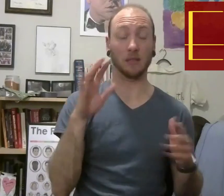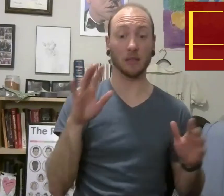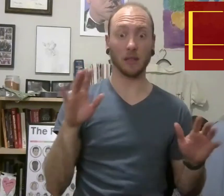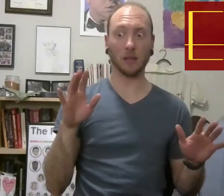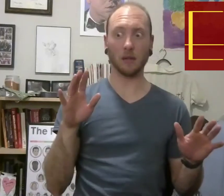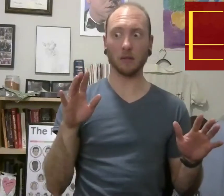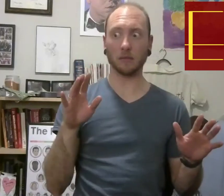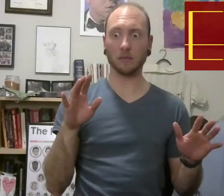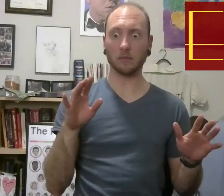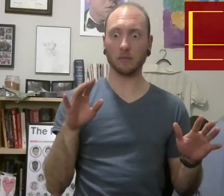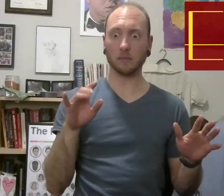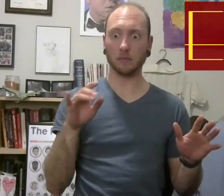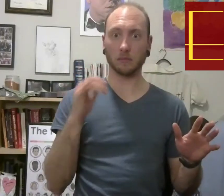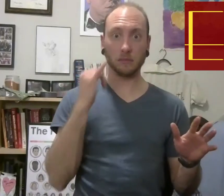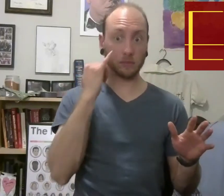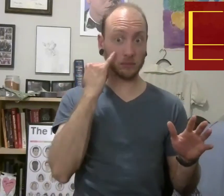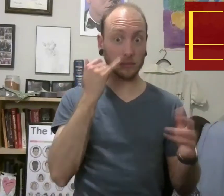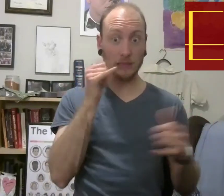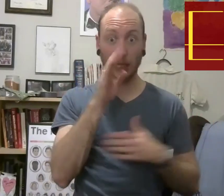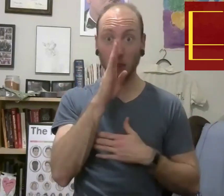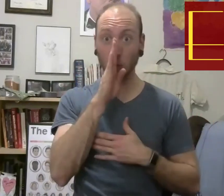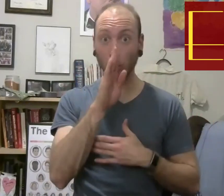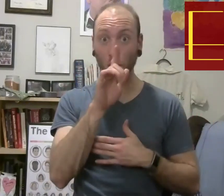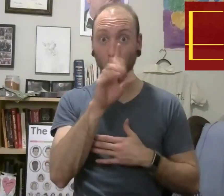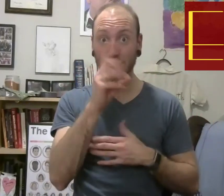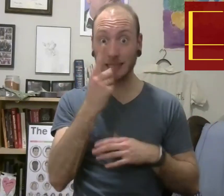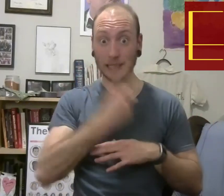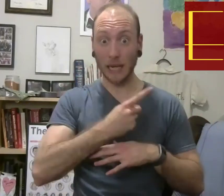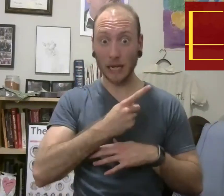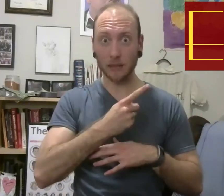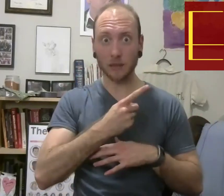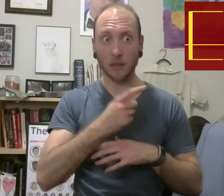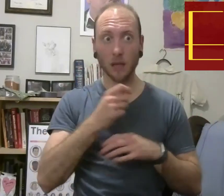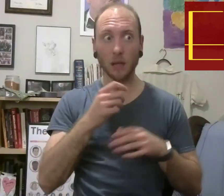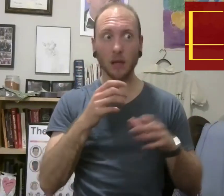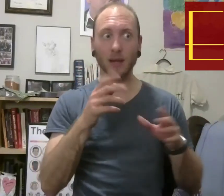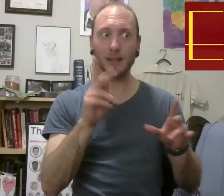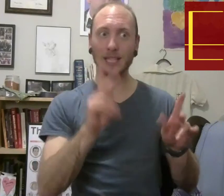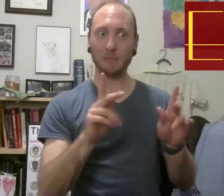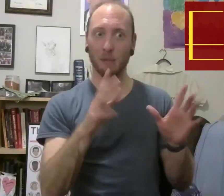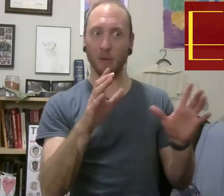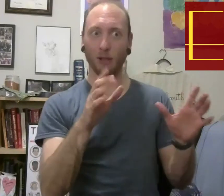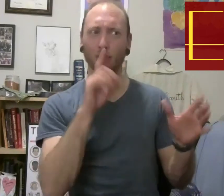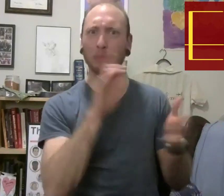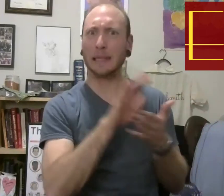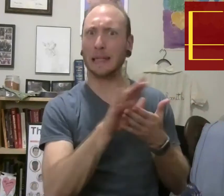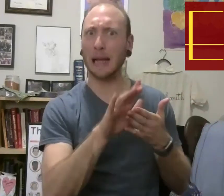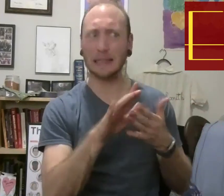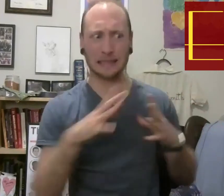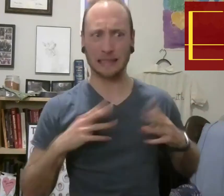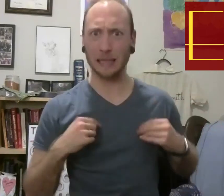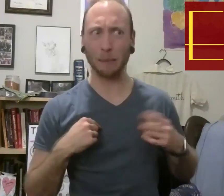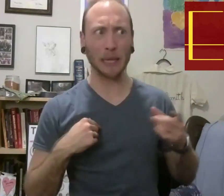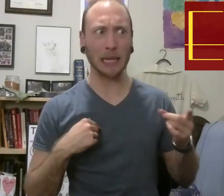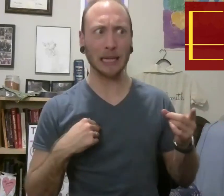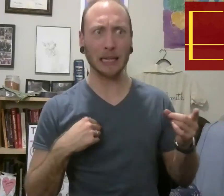go to this conference with these people who seemed to like kind of like accept me, even though they didn't really know me. It was like this